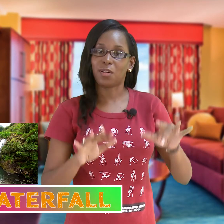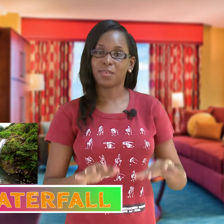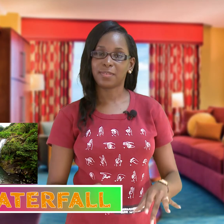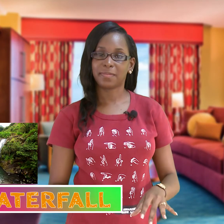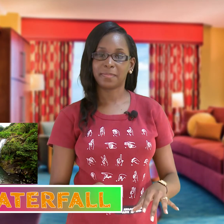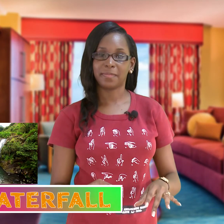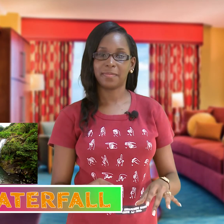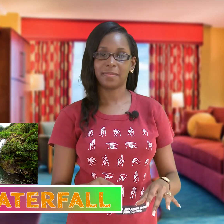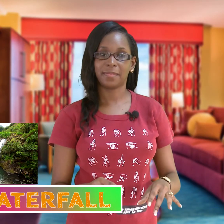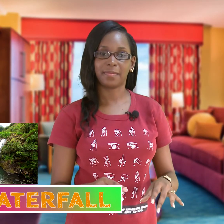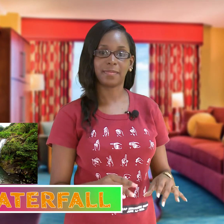Waterfall.